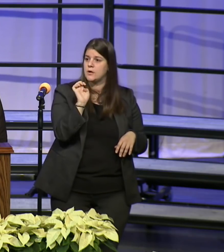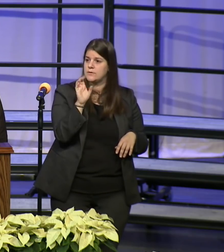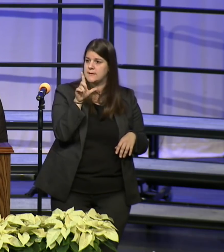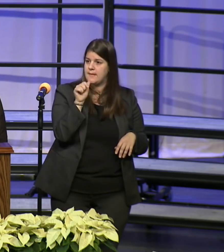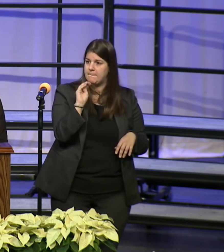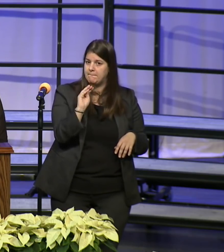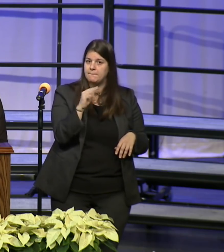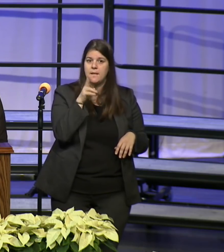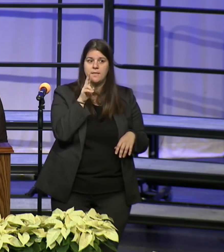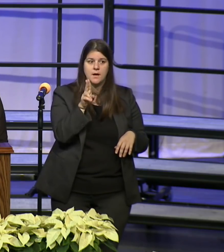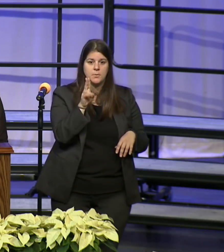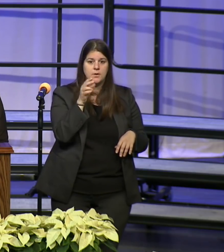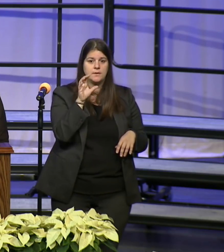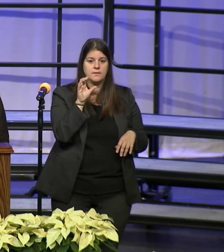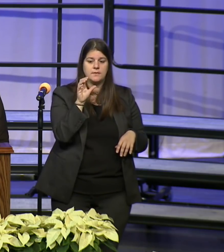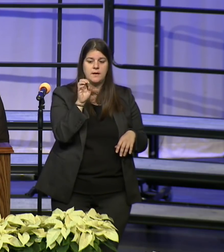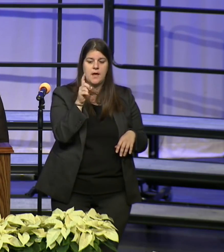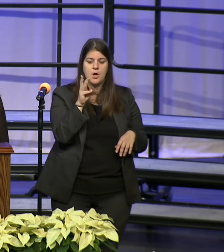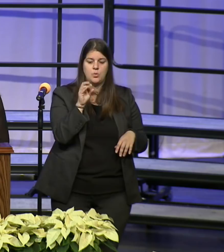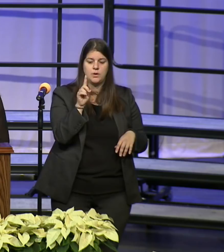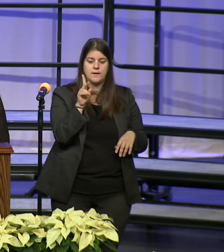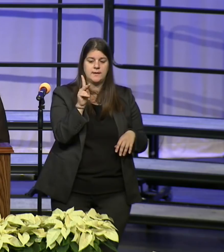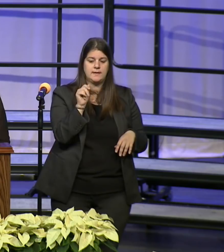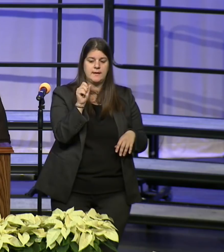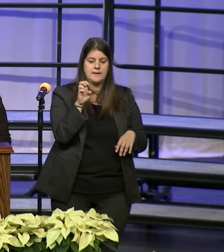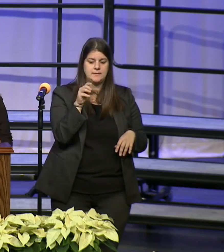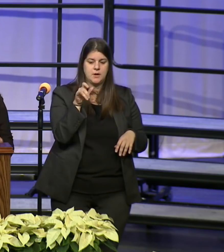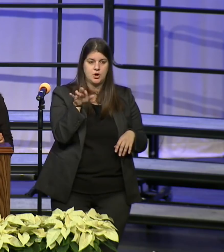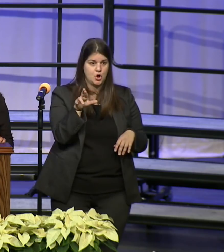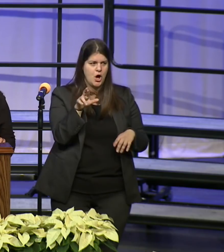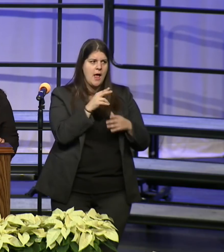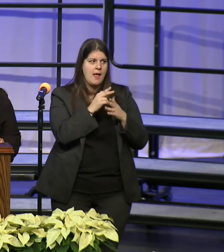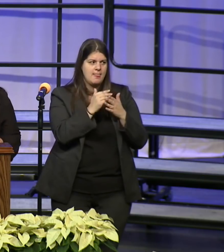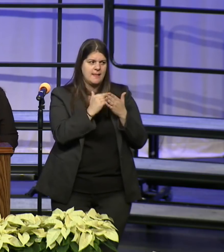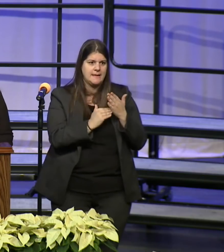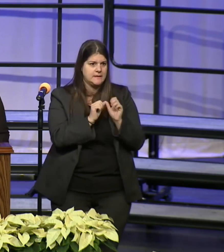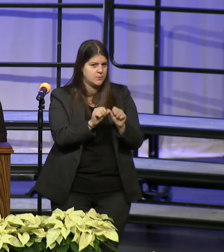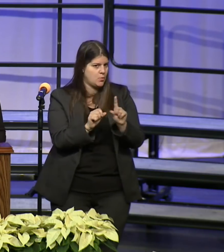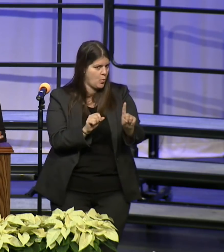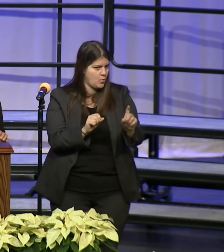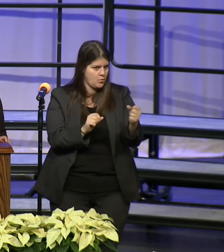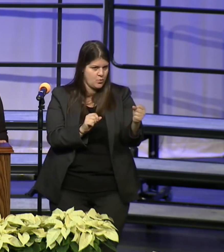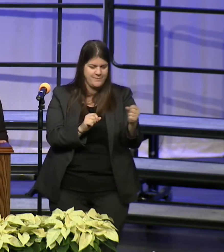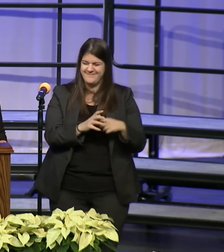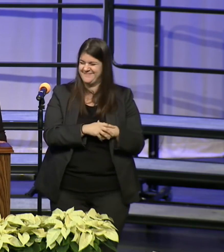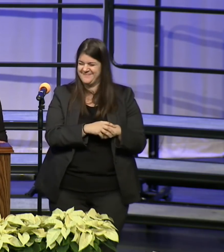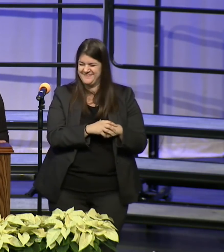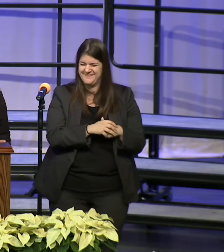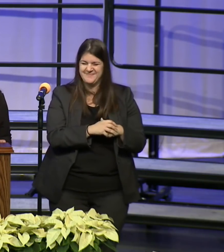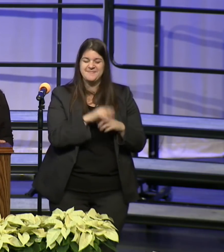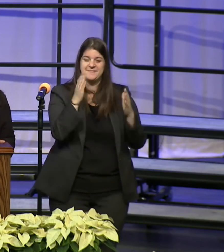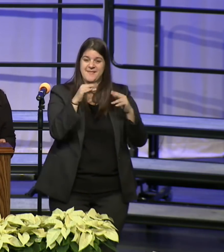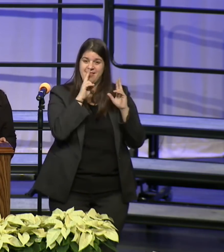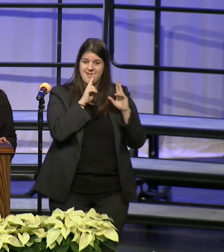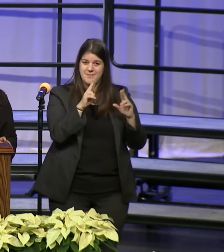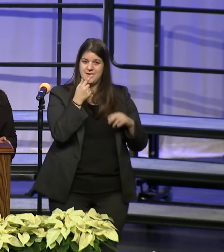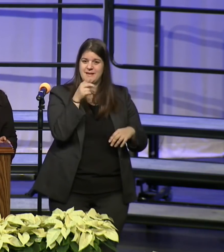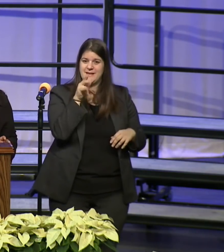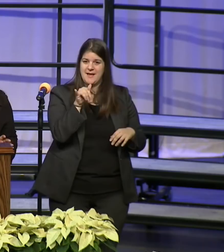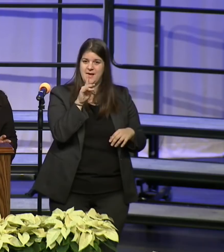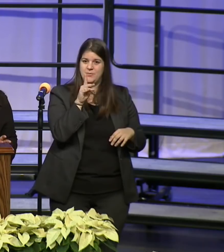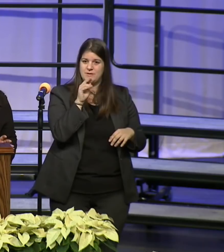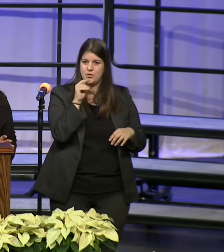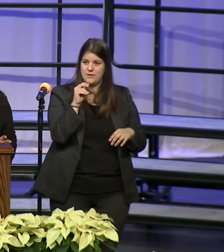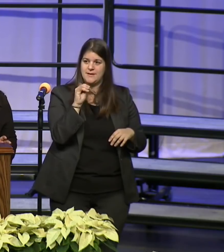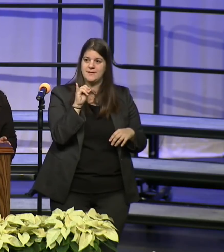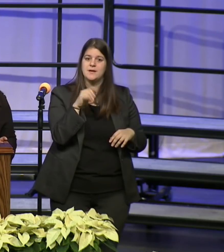Honorable Edward Casemeyer. The list goes on. The Honorable Guy Gazzoni, the